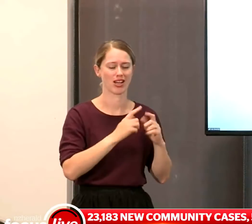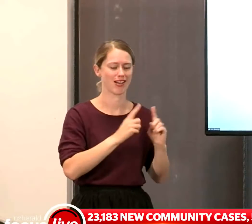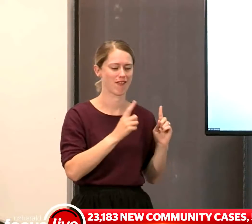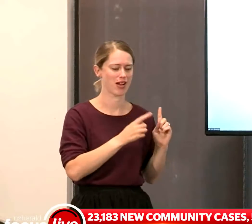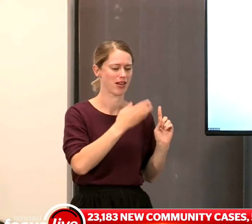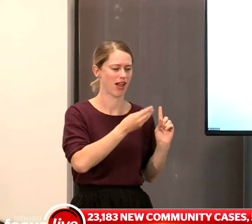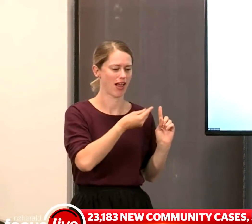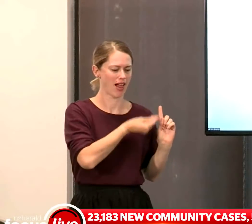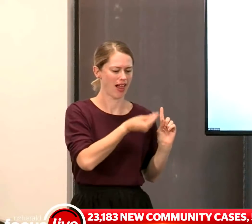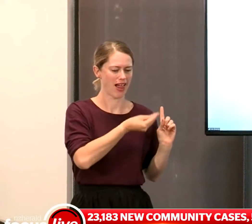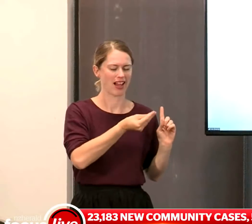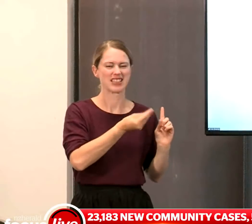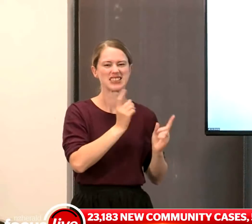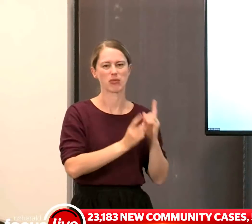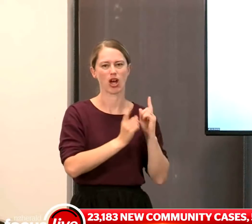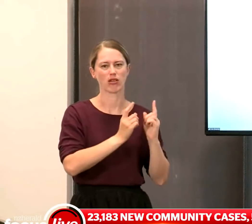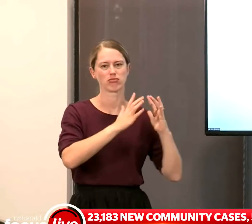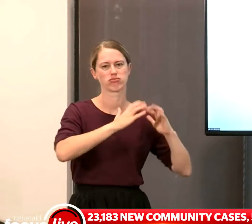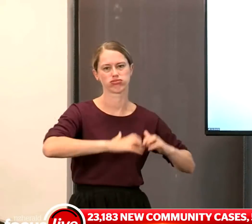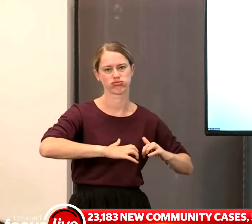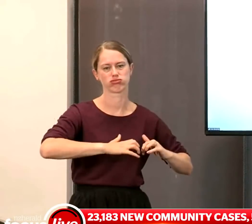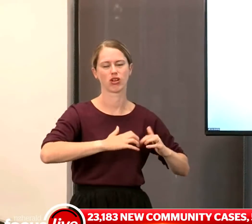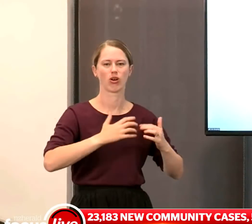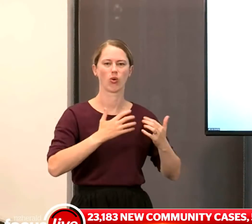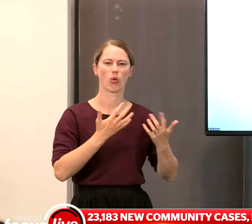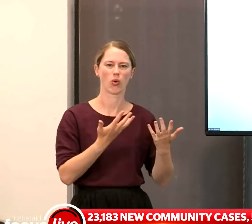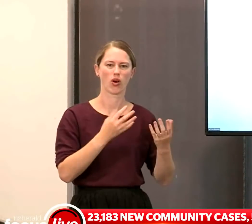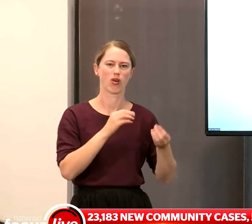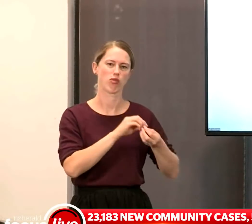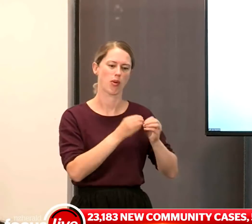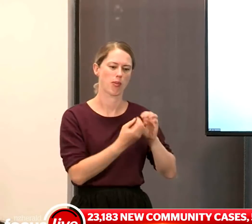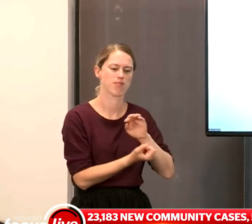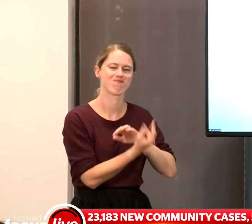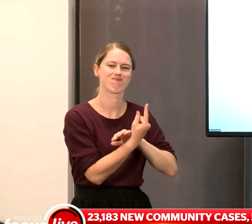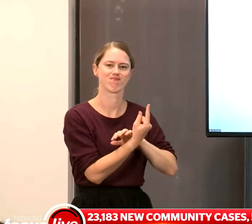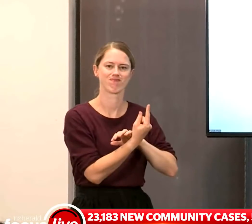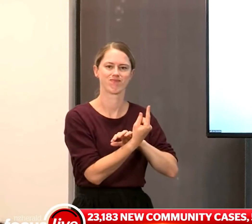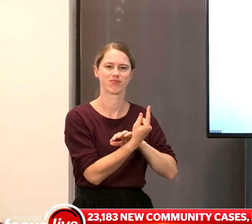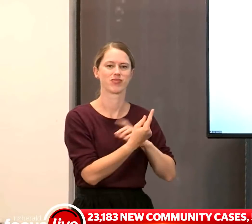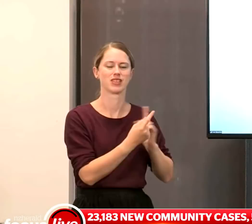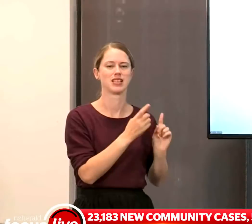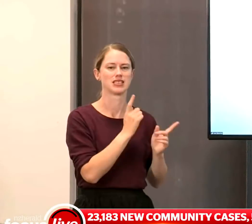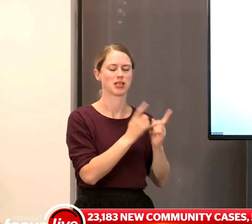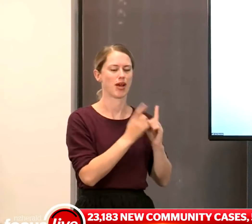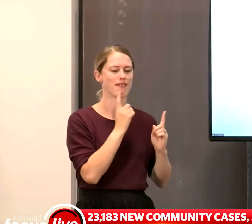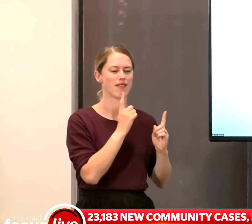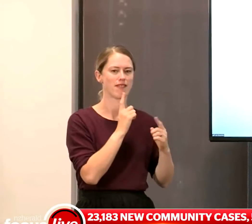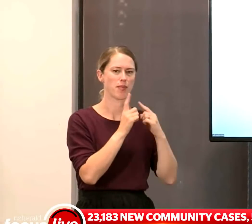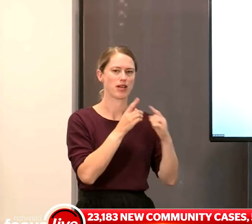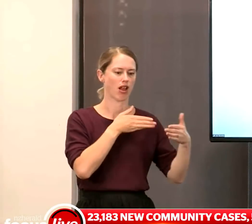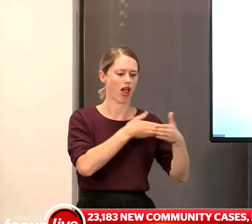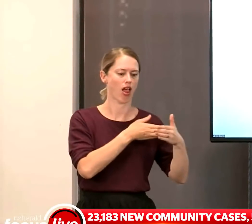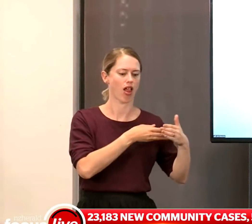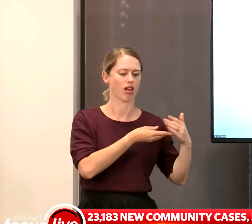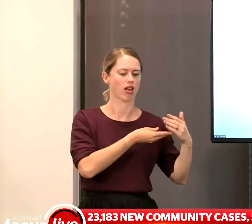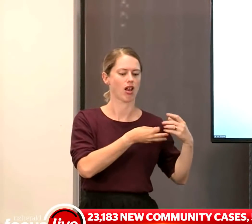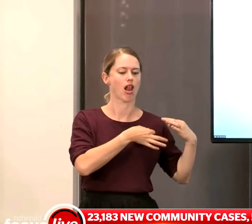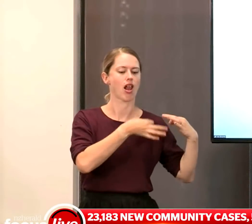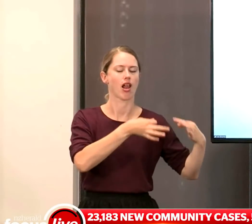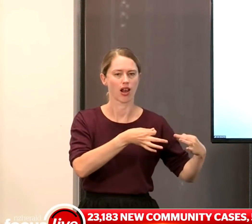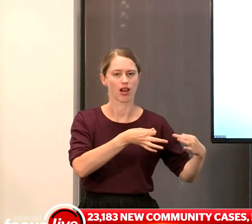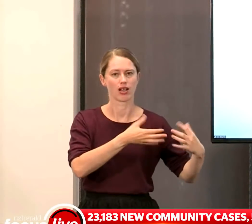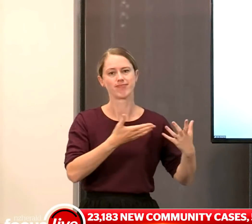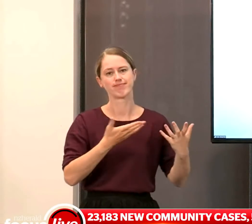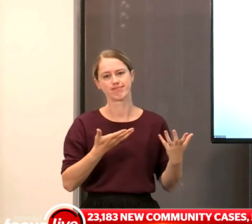multiple platforms, there will always be teething troubles with the speed with which information is communicated from one to